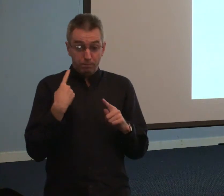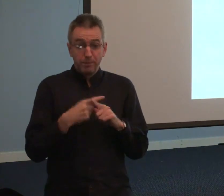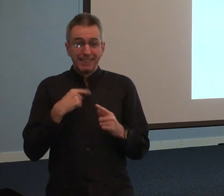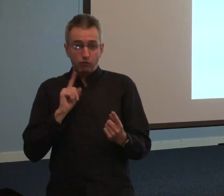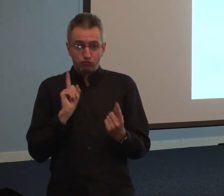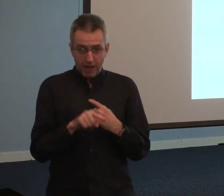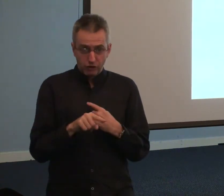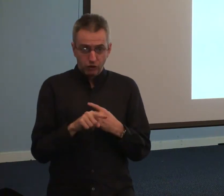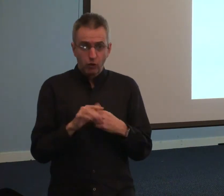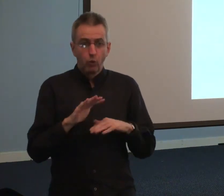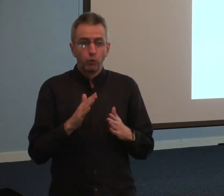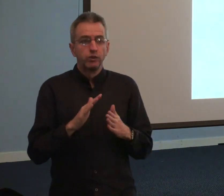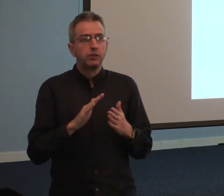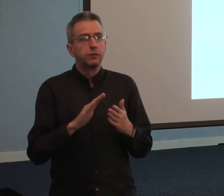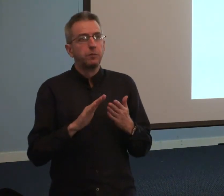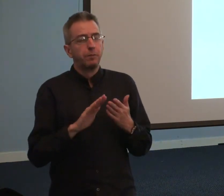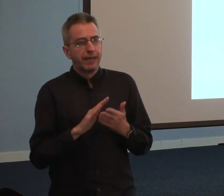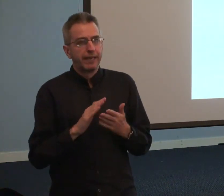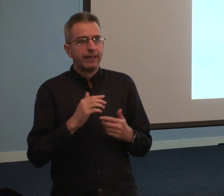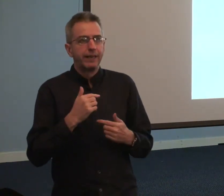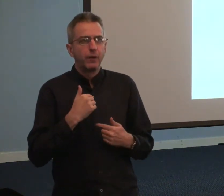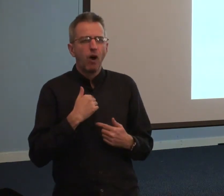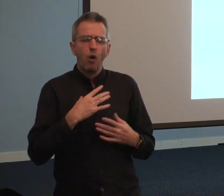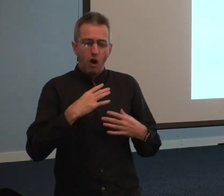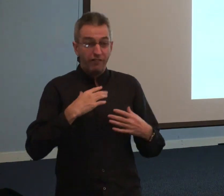about showing negative representation of the deaf community.